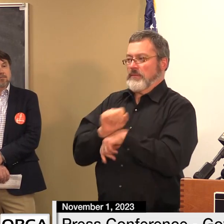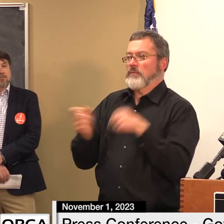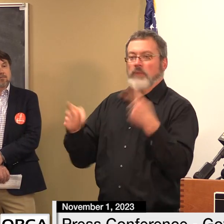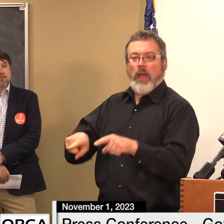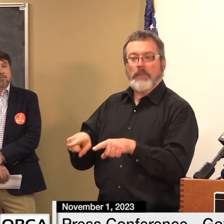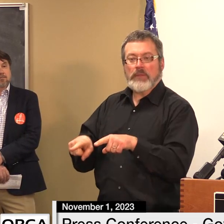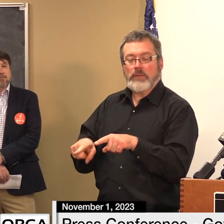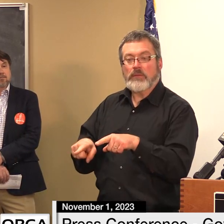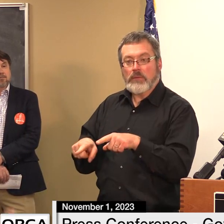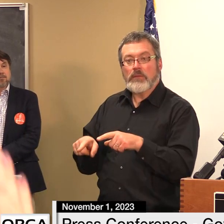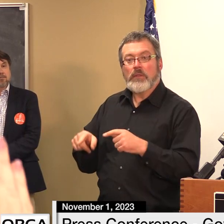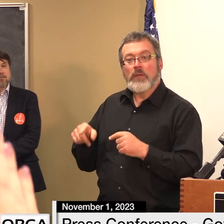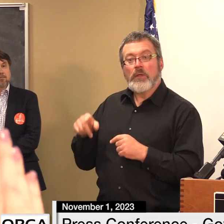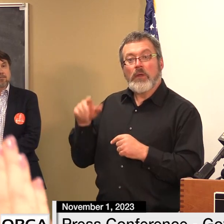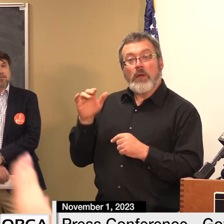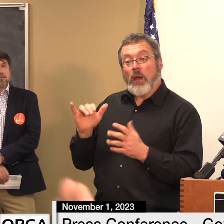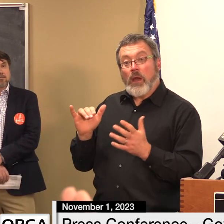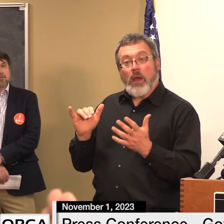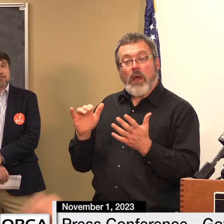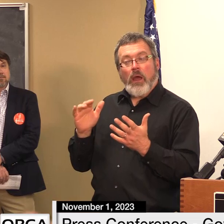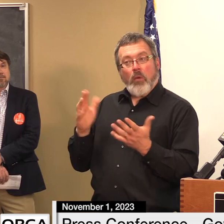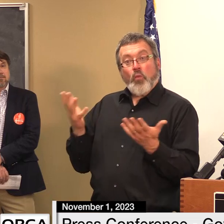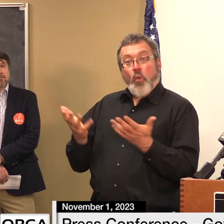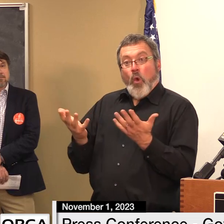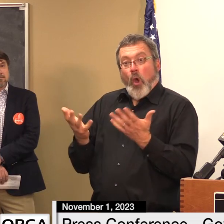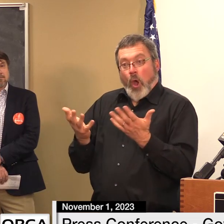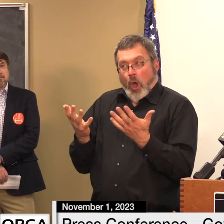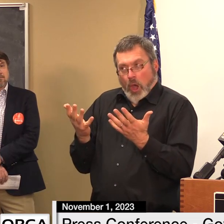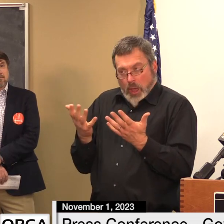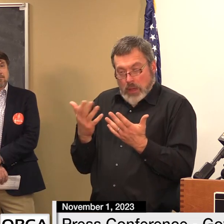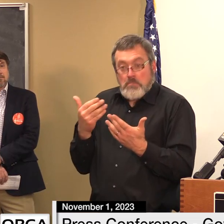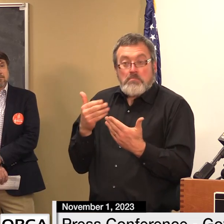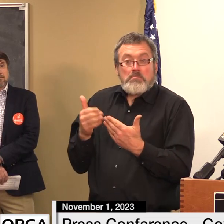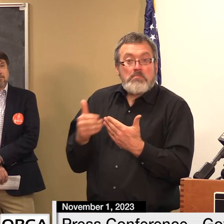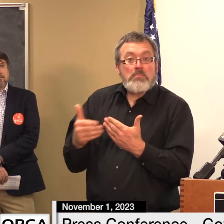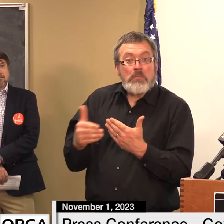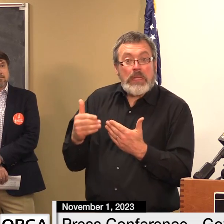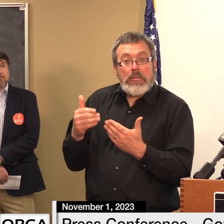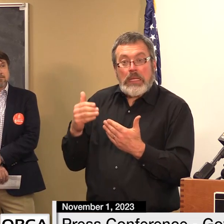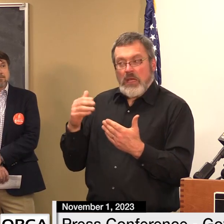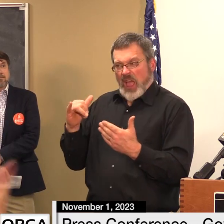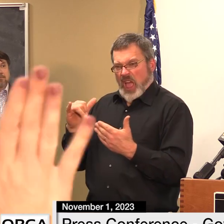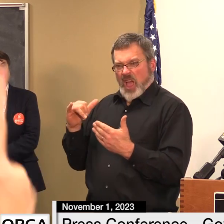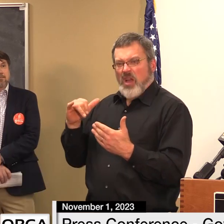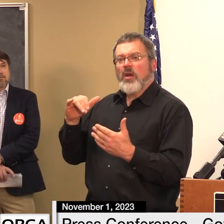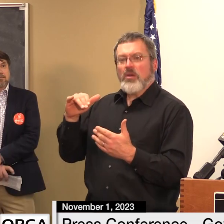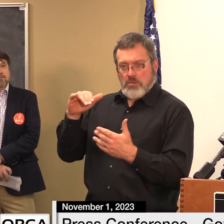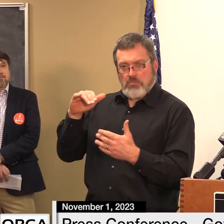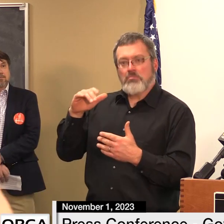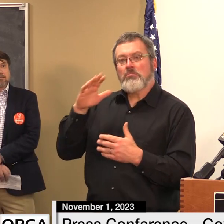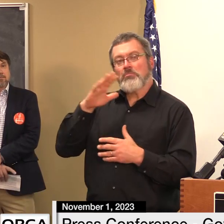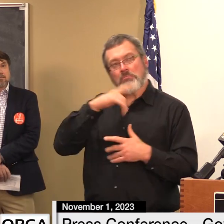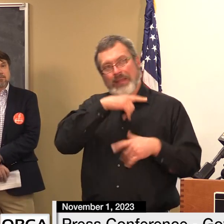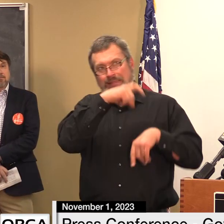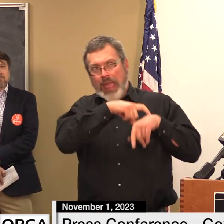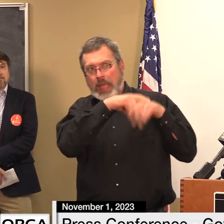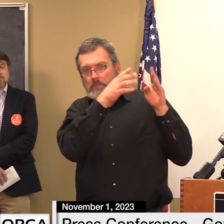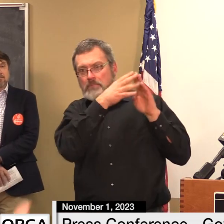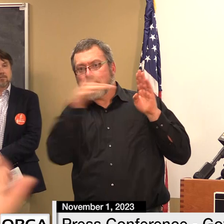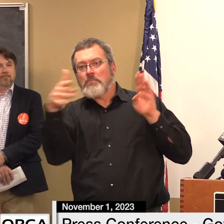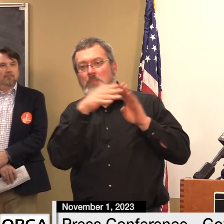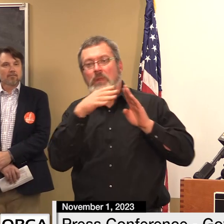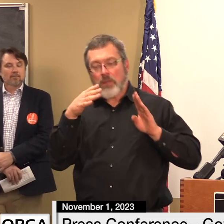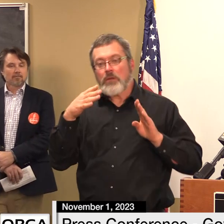It certainly seems as though this could happen, but I'm not sure it's going to happen in the time frame that they're envisioning, but we'll see.